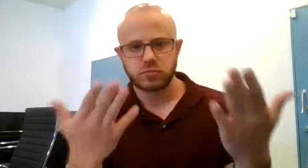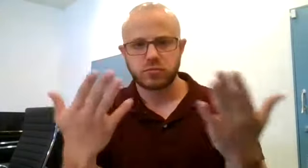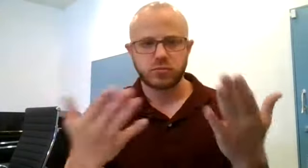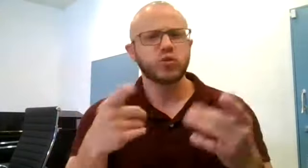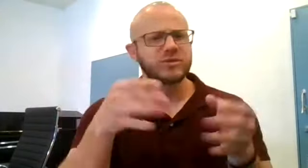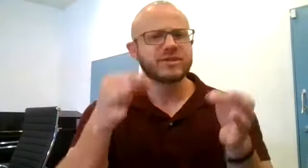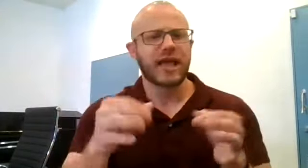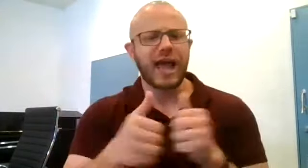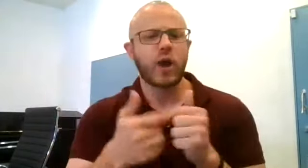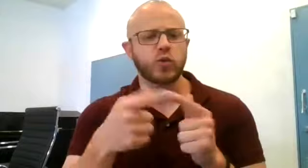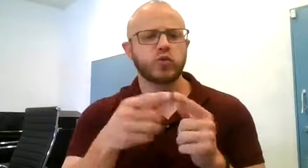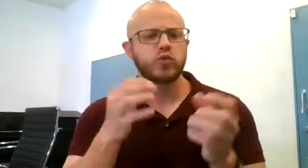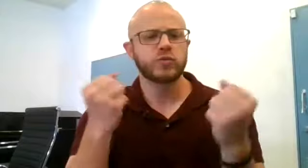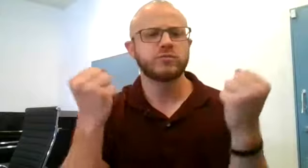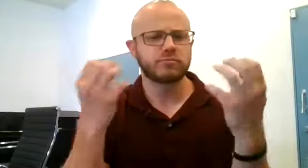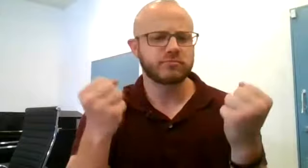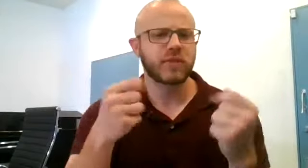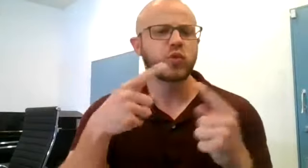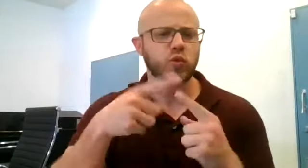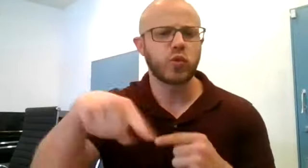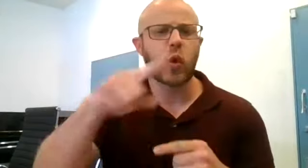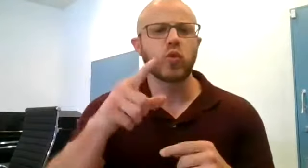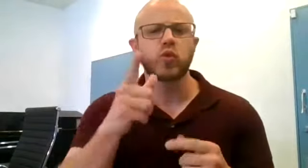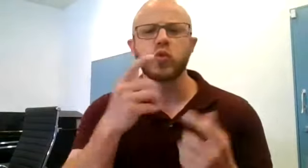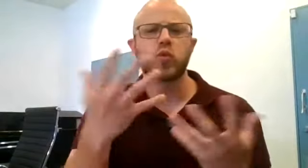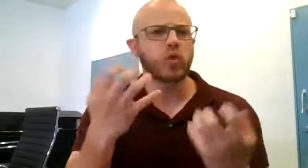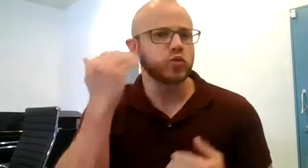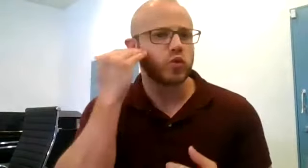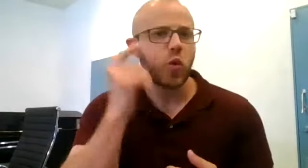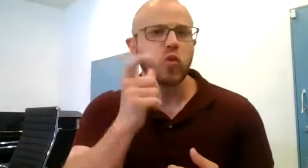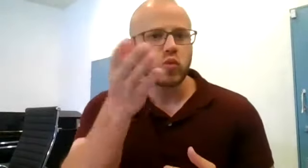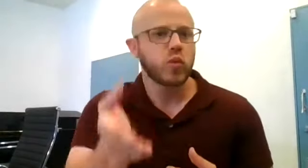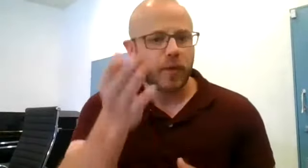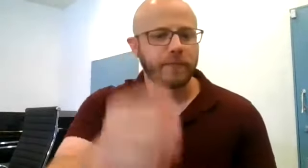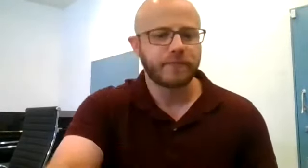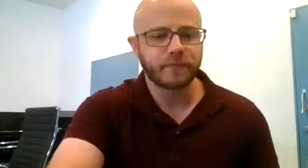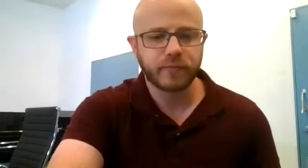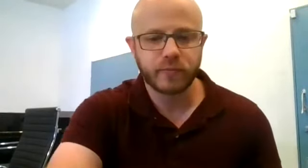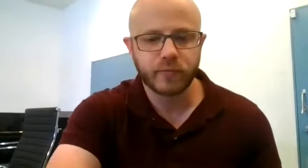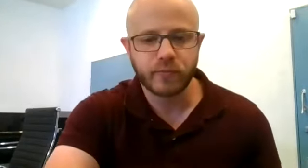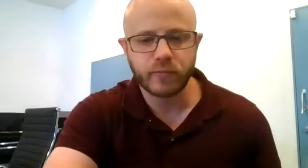Either way, you decide how you want to sign that and how you want to respond.